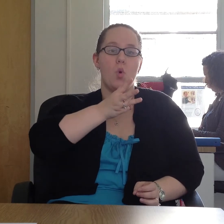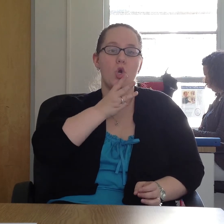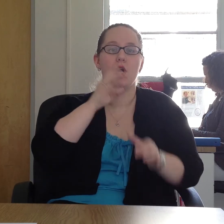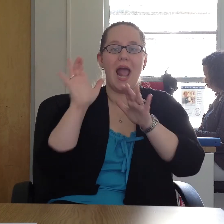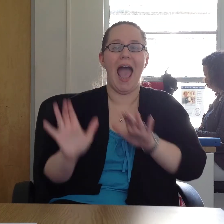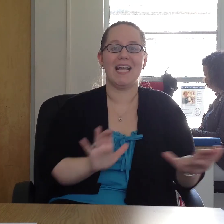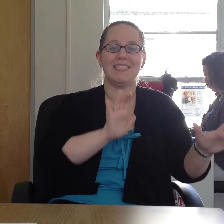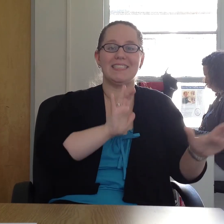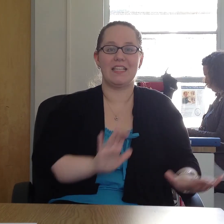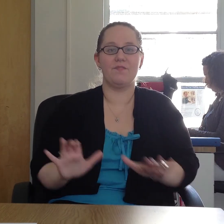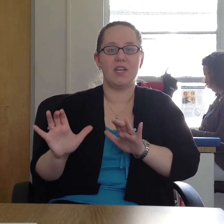value.